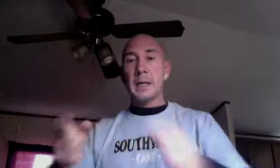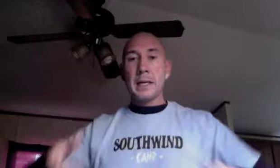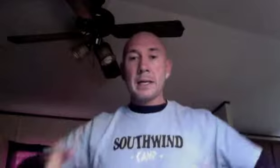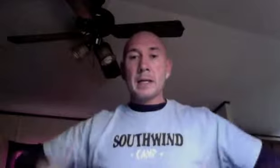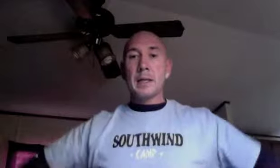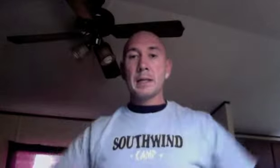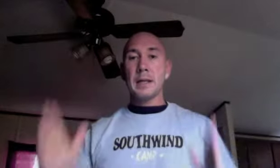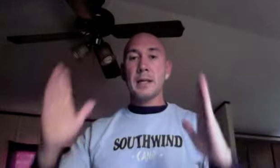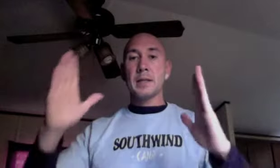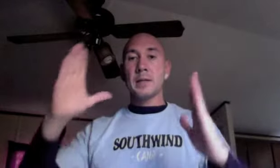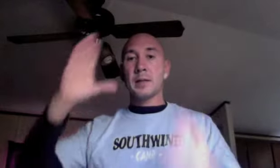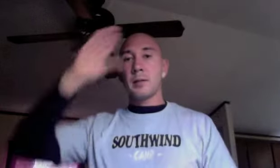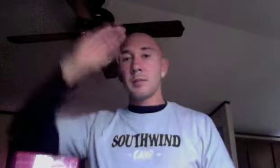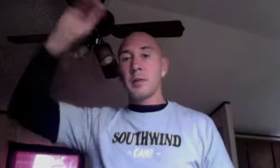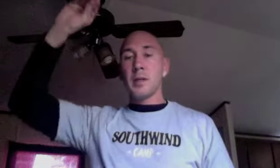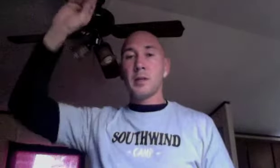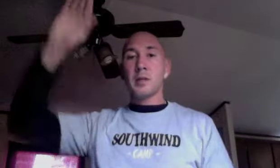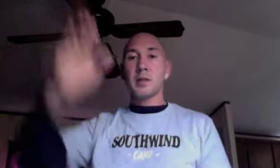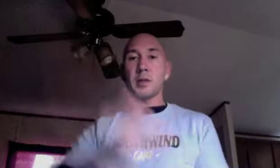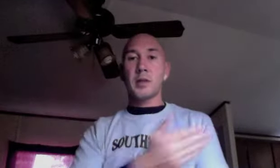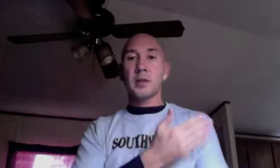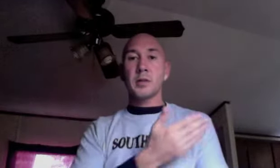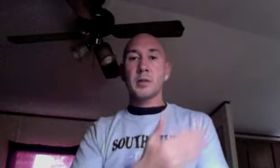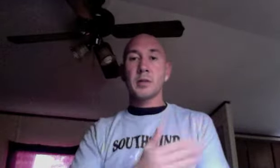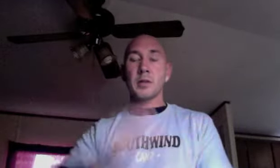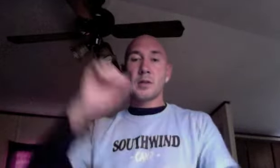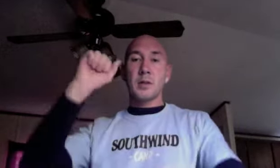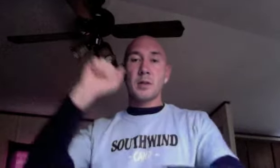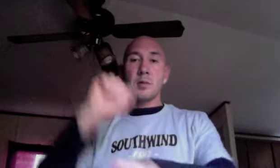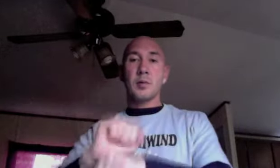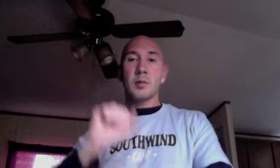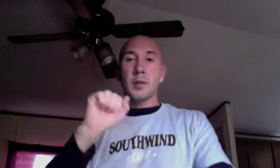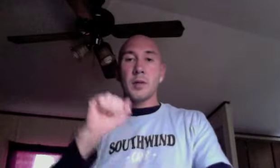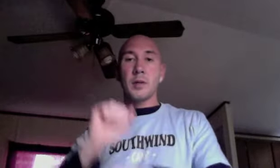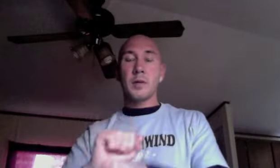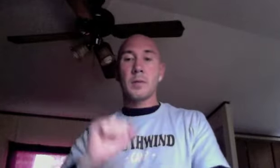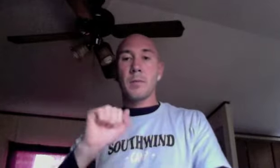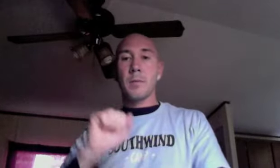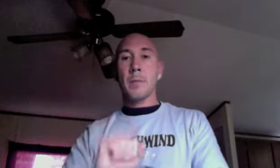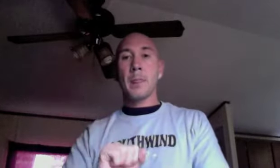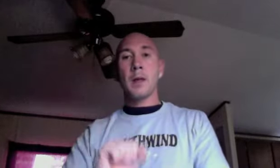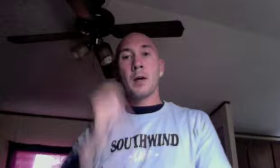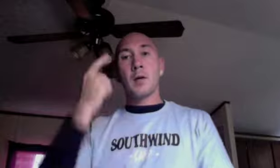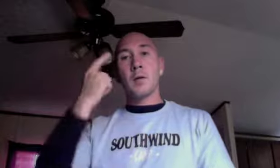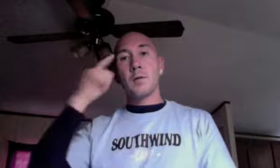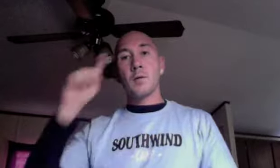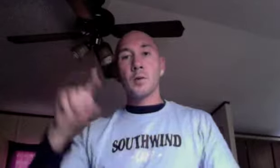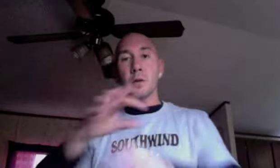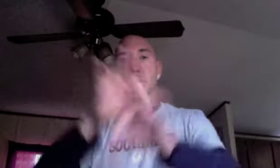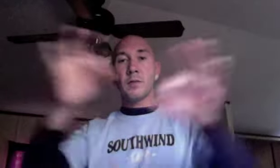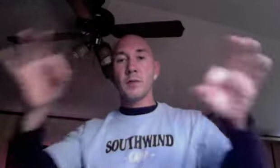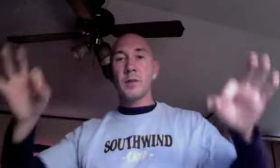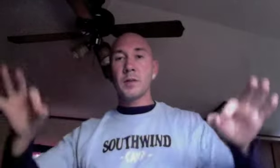let men their songs employ. For fields,